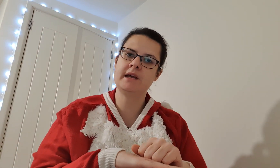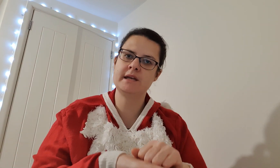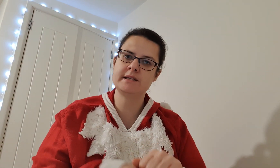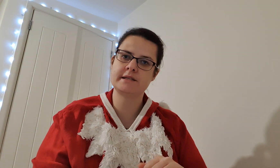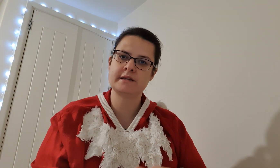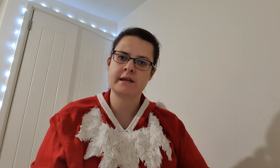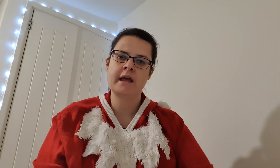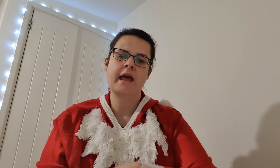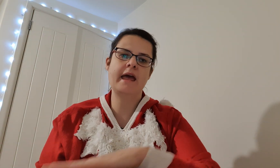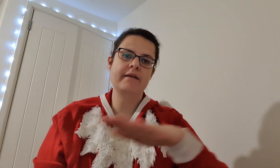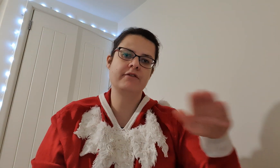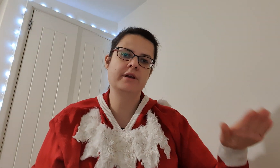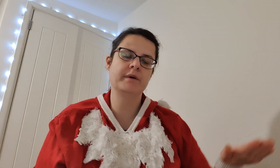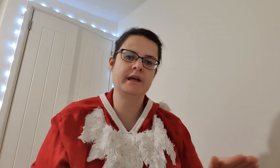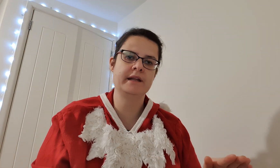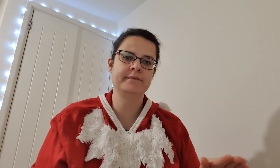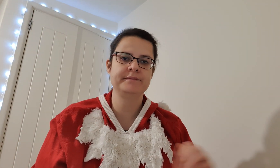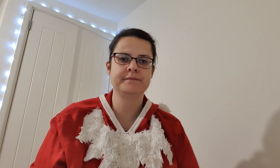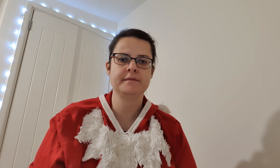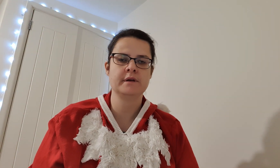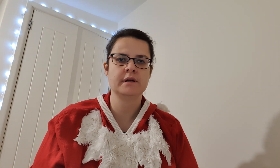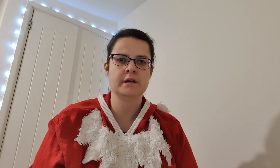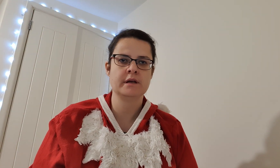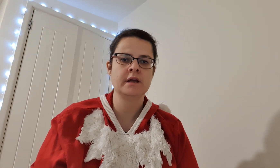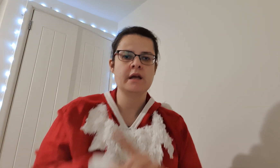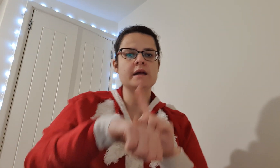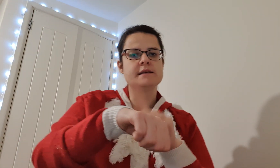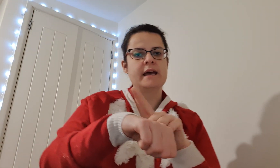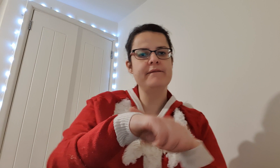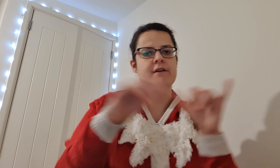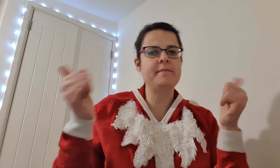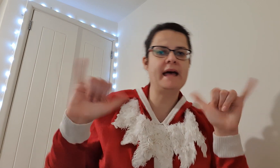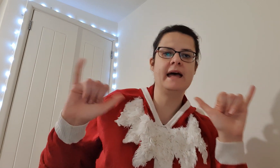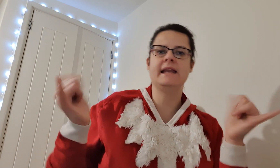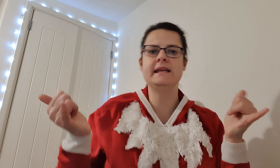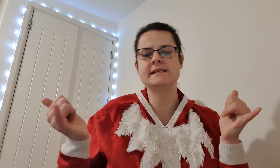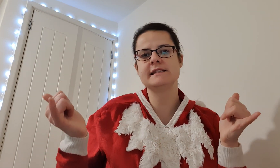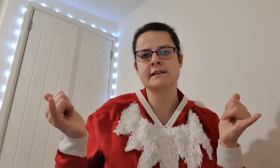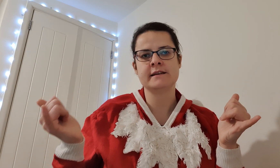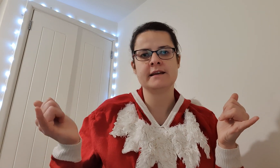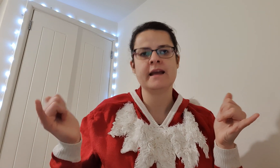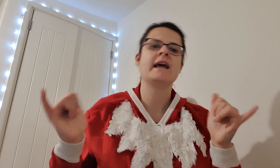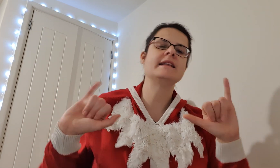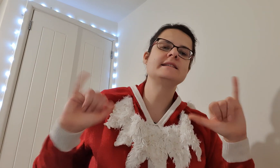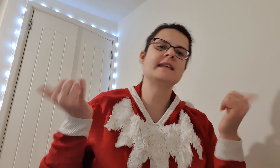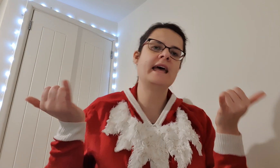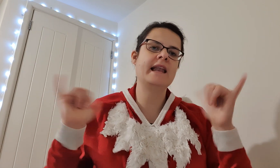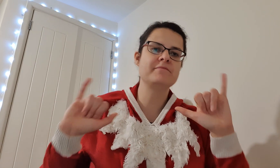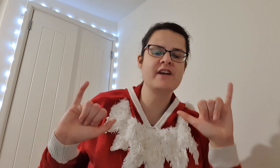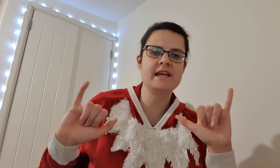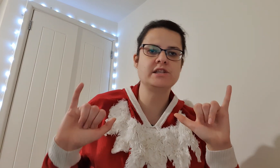Christmas, everyone. Time for parties and